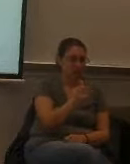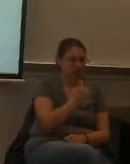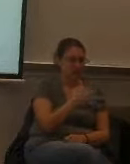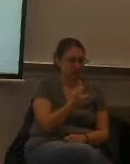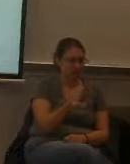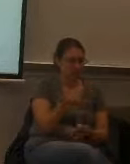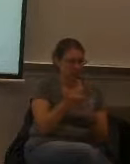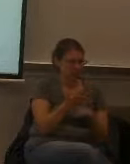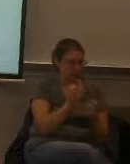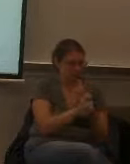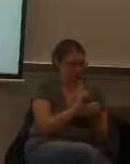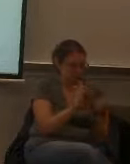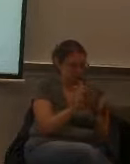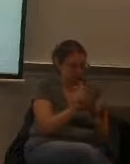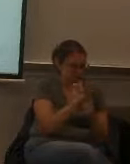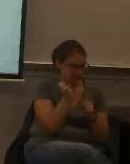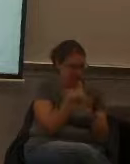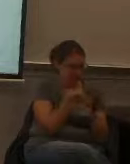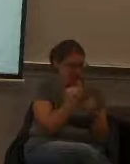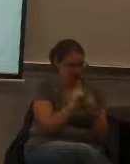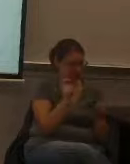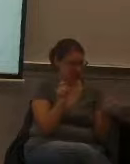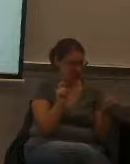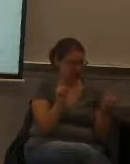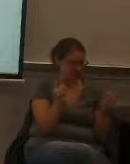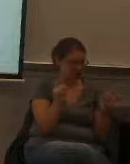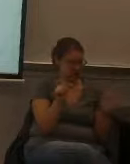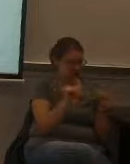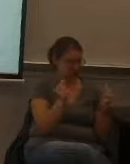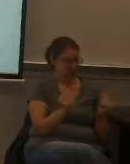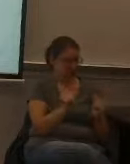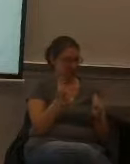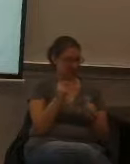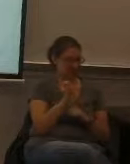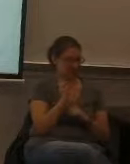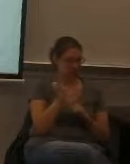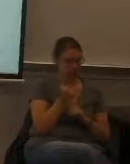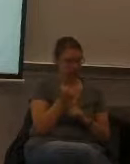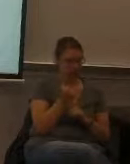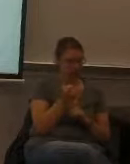the environment and how that shapes the environment.